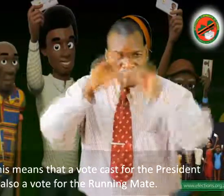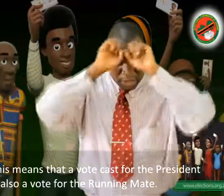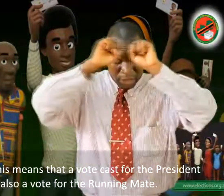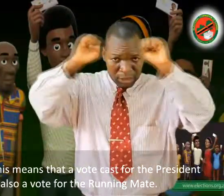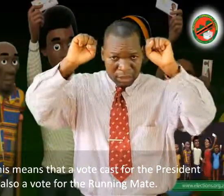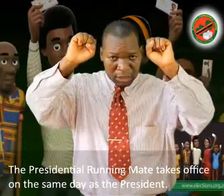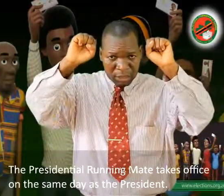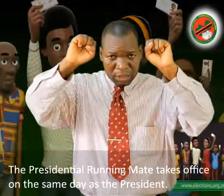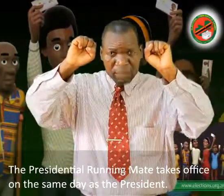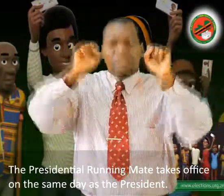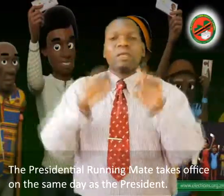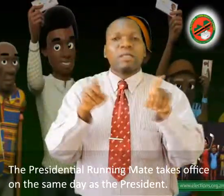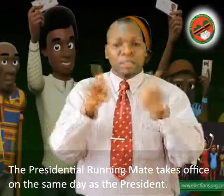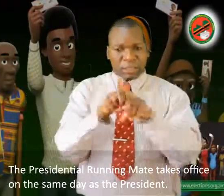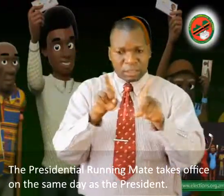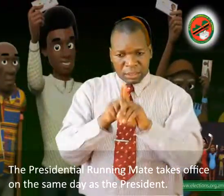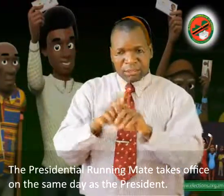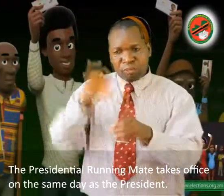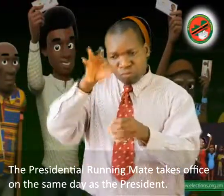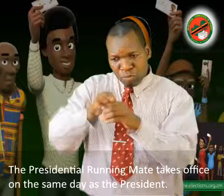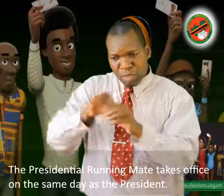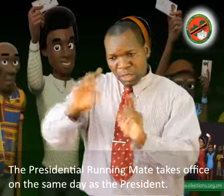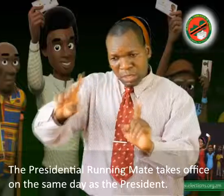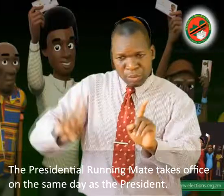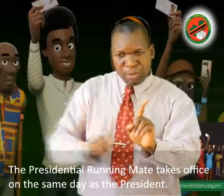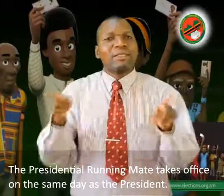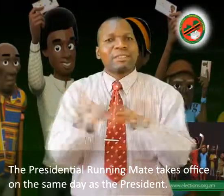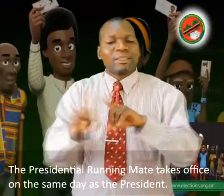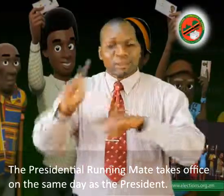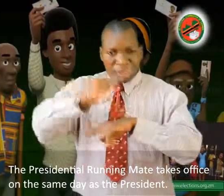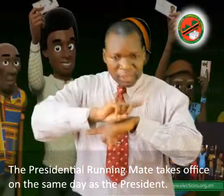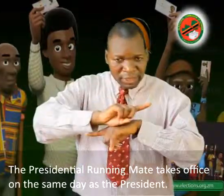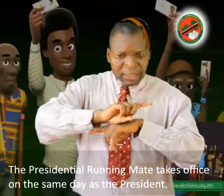The presidential running mate takes office on the same day as the president.